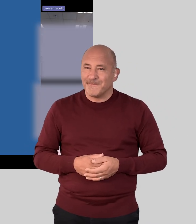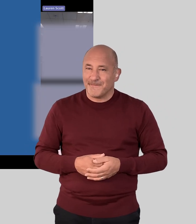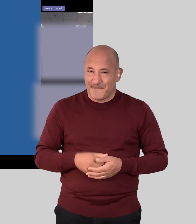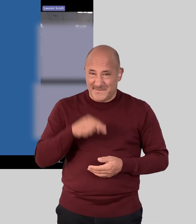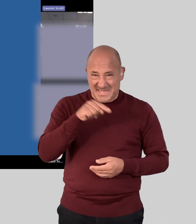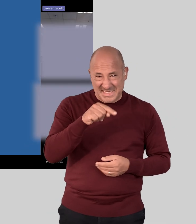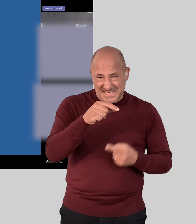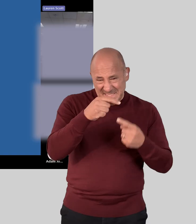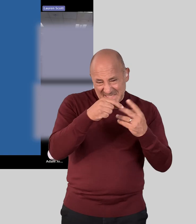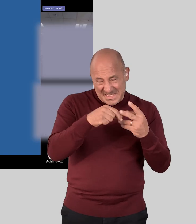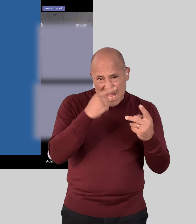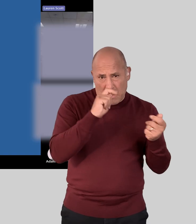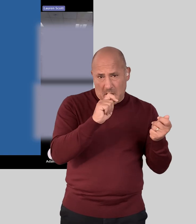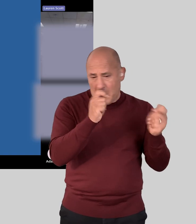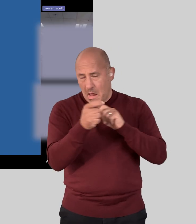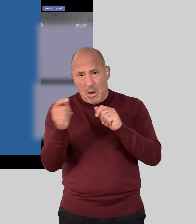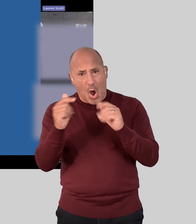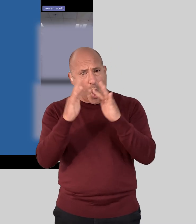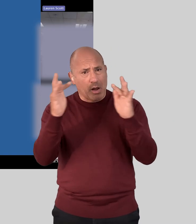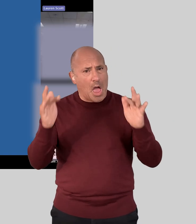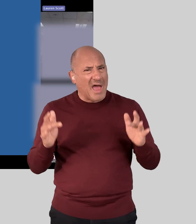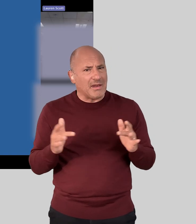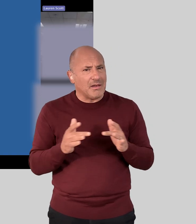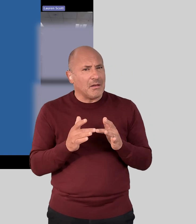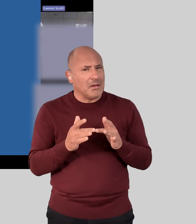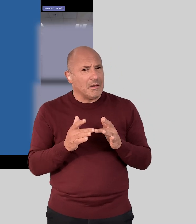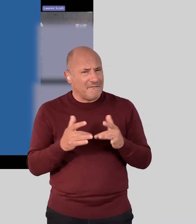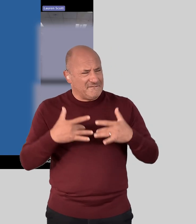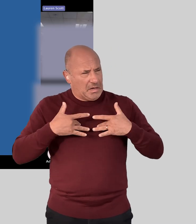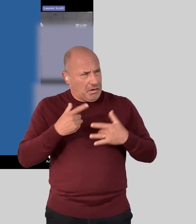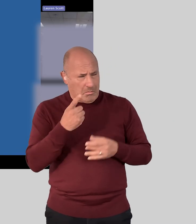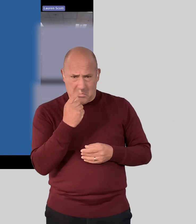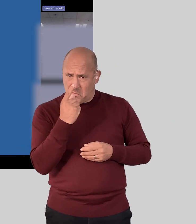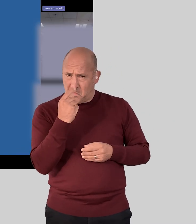moving within these battle spaces. That I totally think